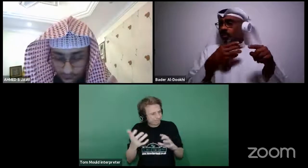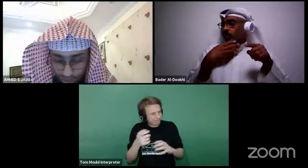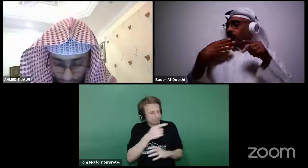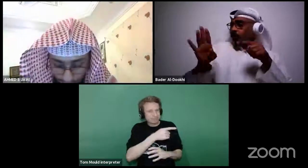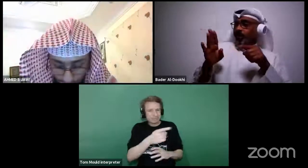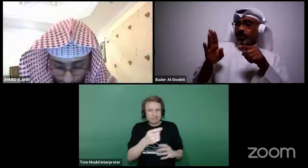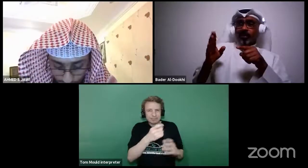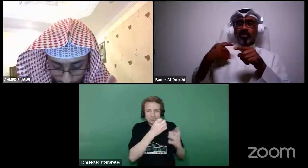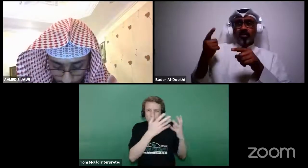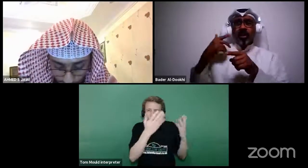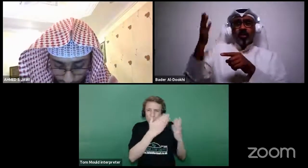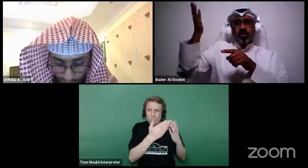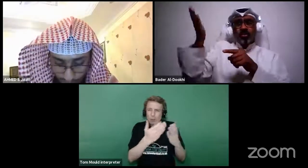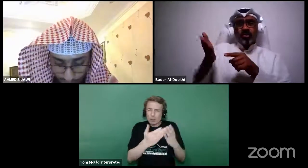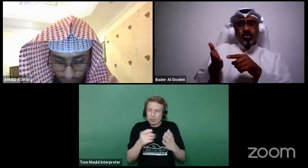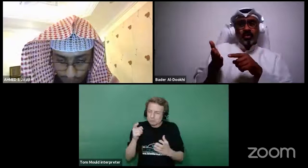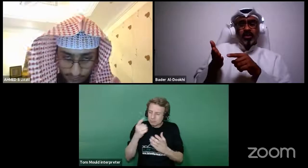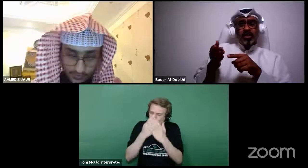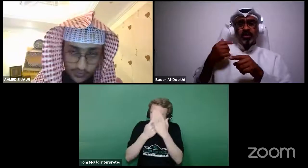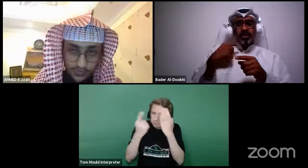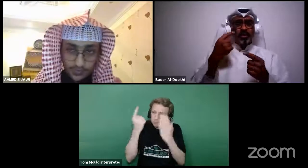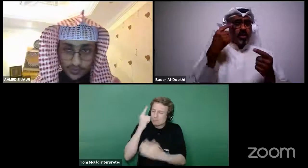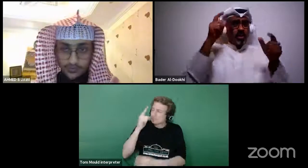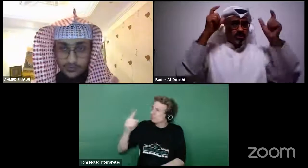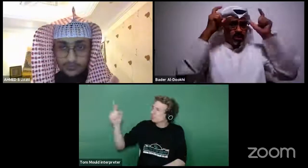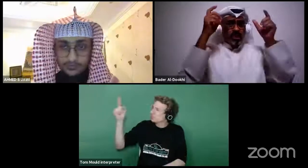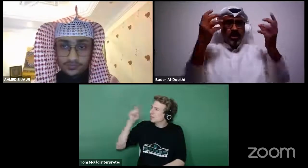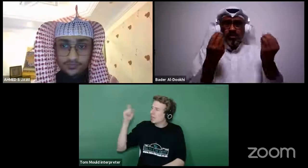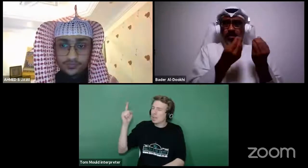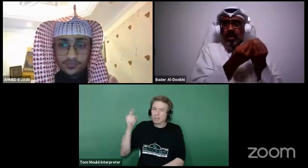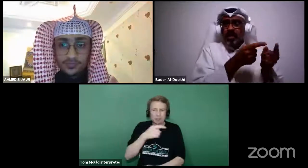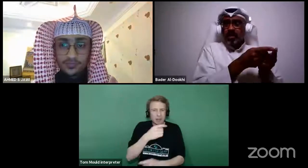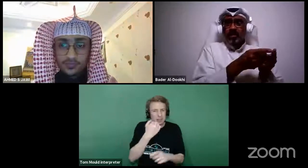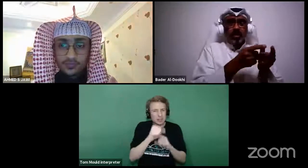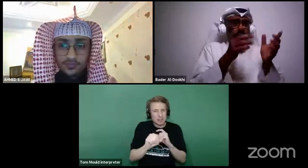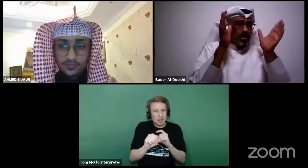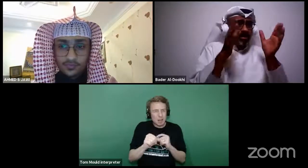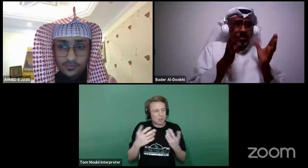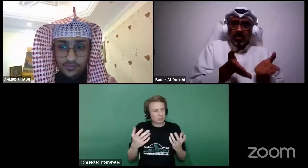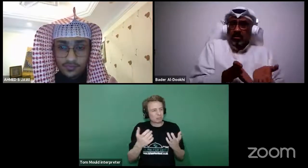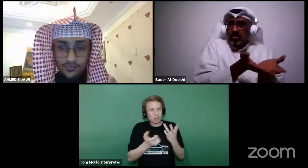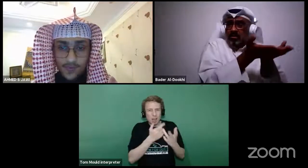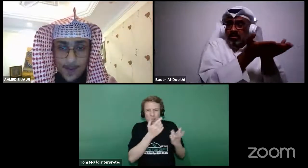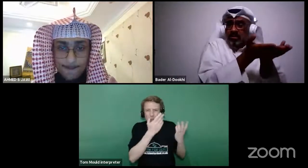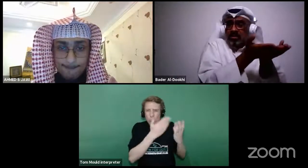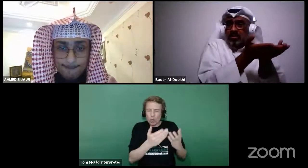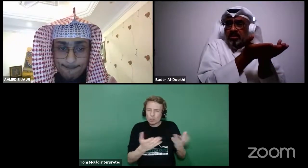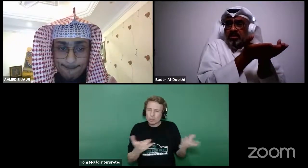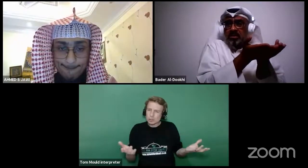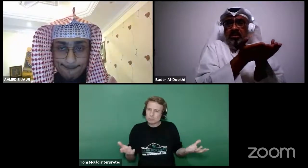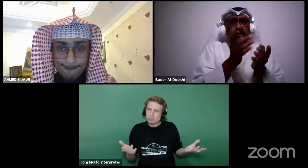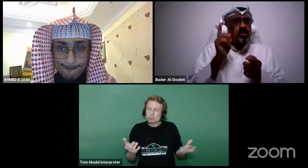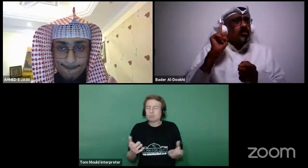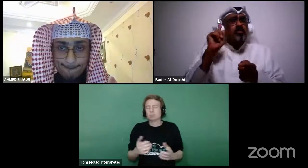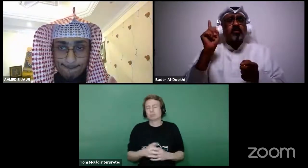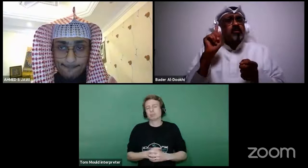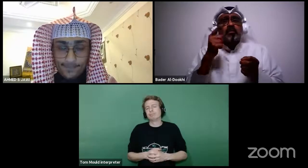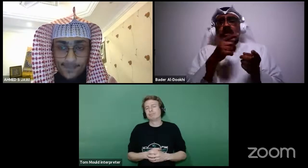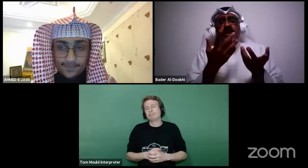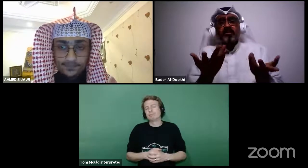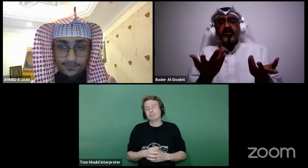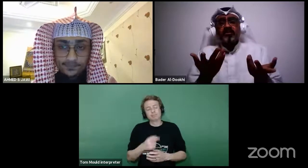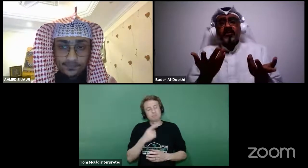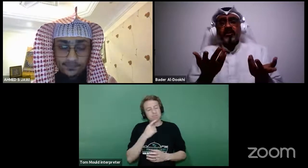monotheism and have taken besides Allah others for worship, then wondrous is their saying, when we are